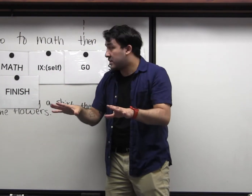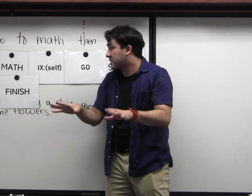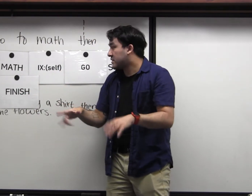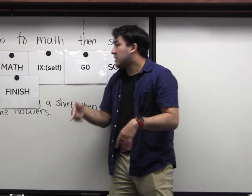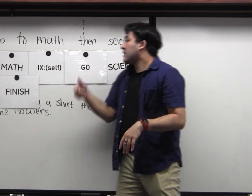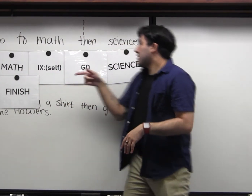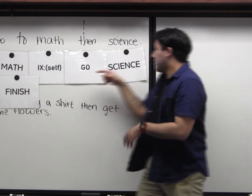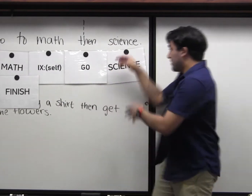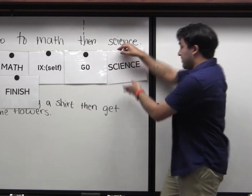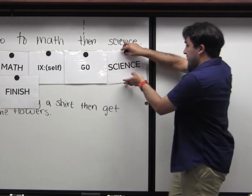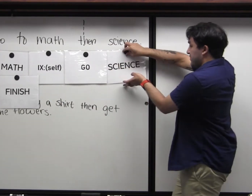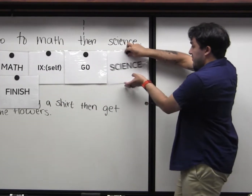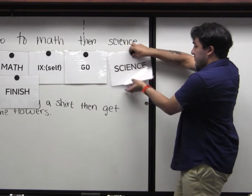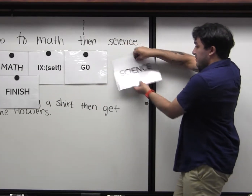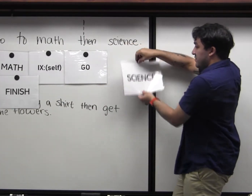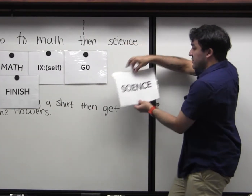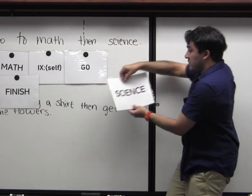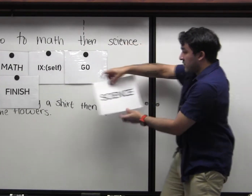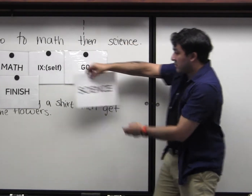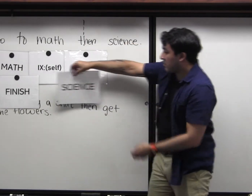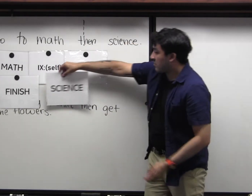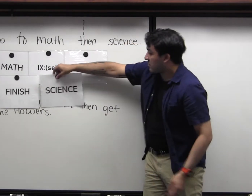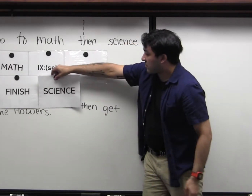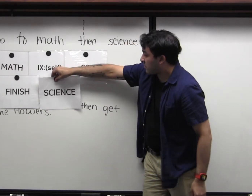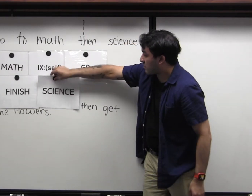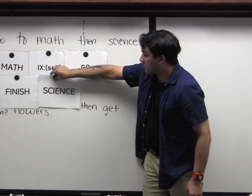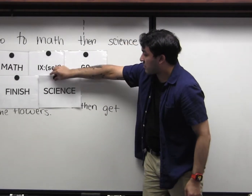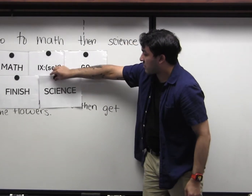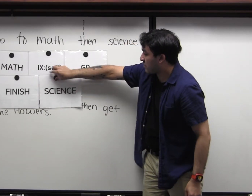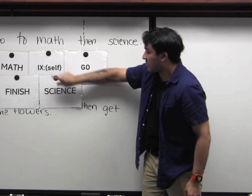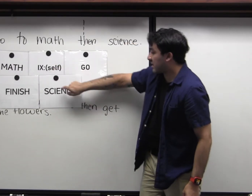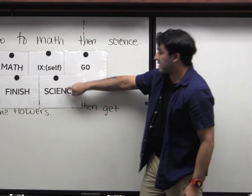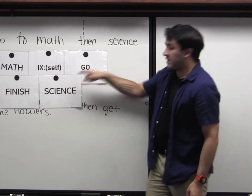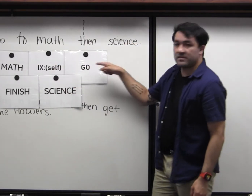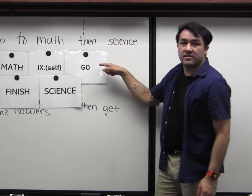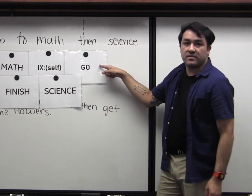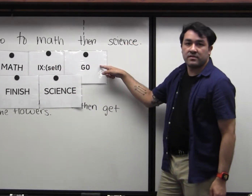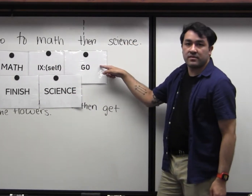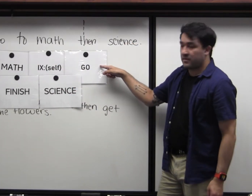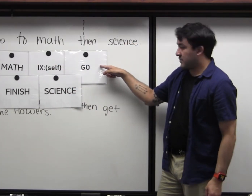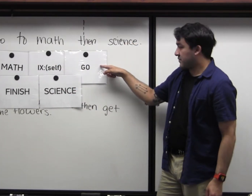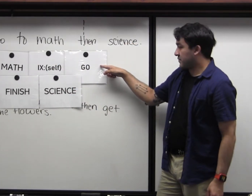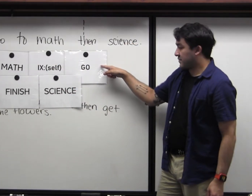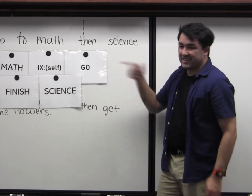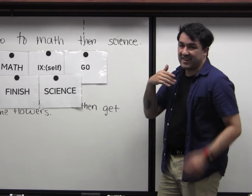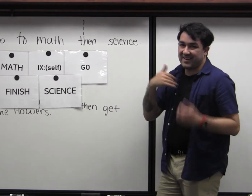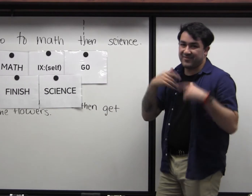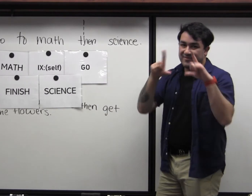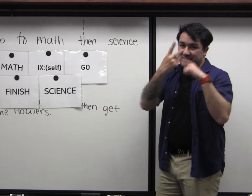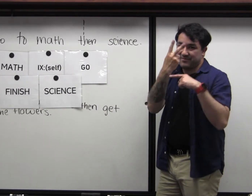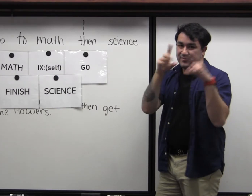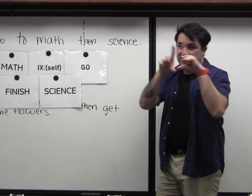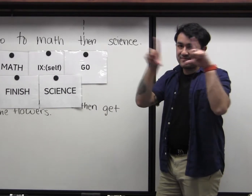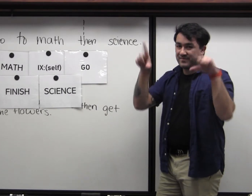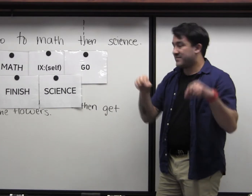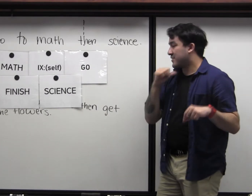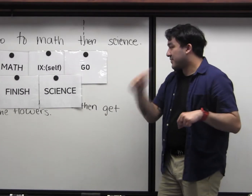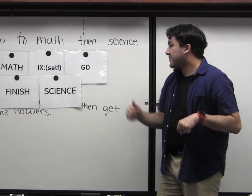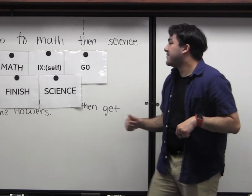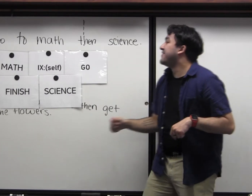finish, then I go to science. And I don't have enough posters here. I don't have